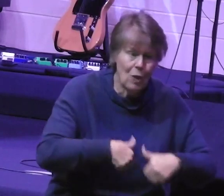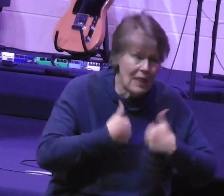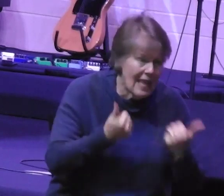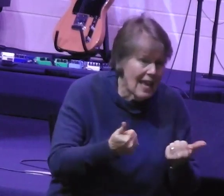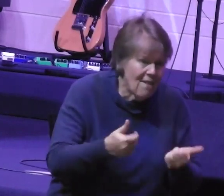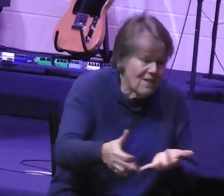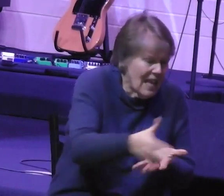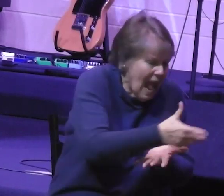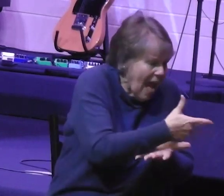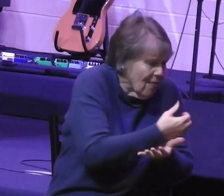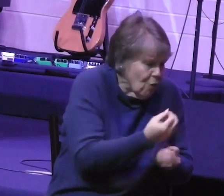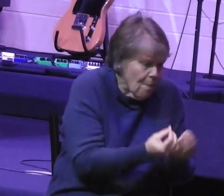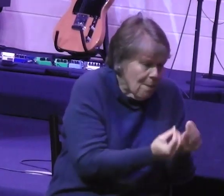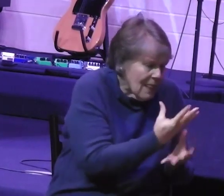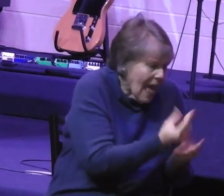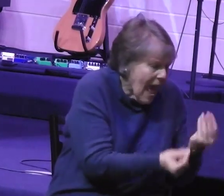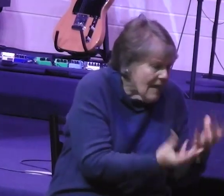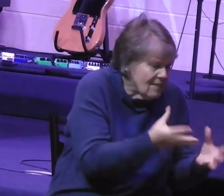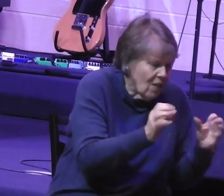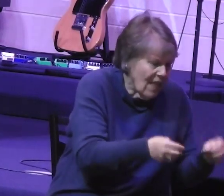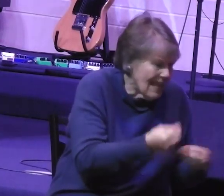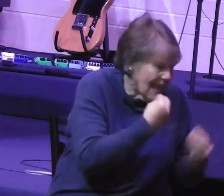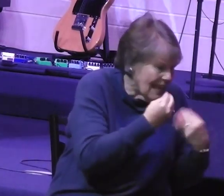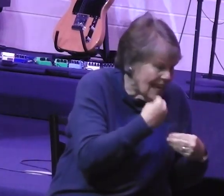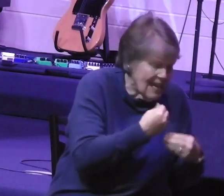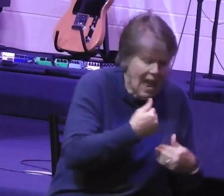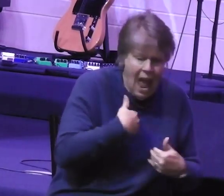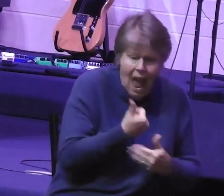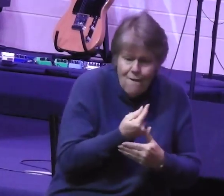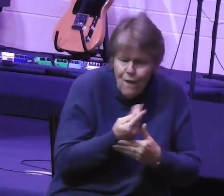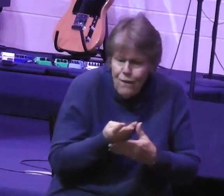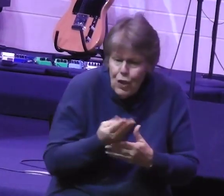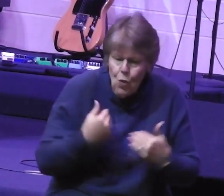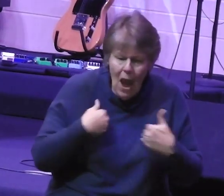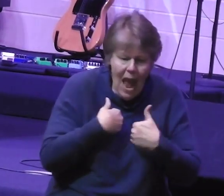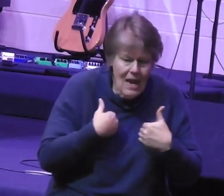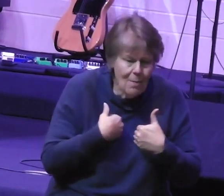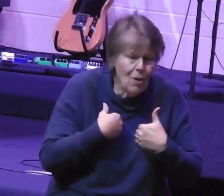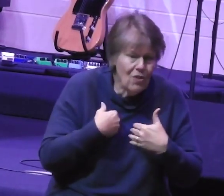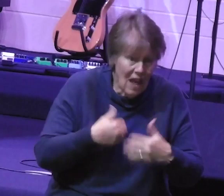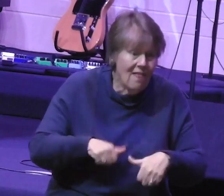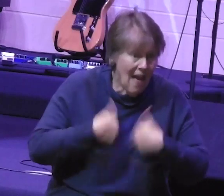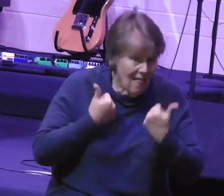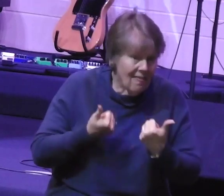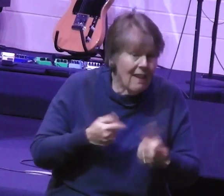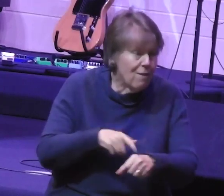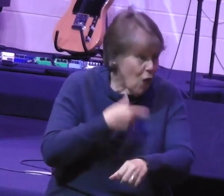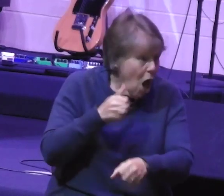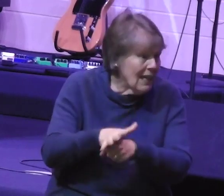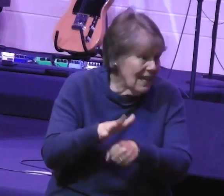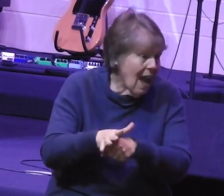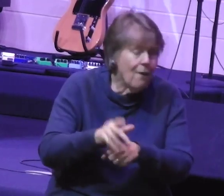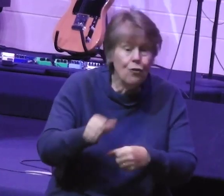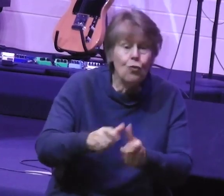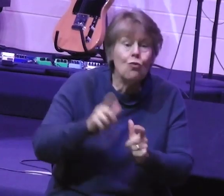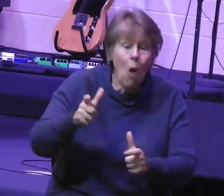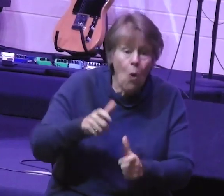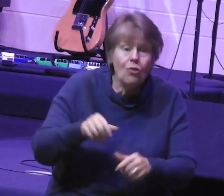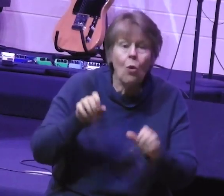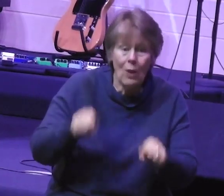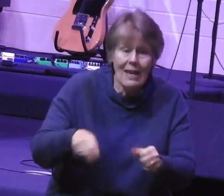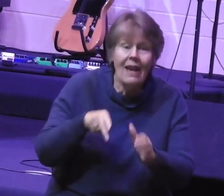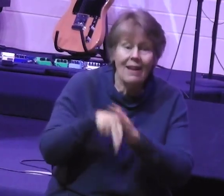we can eat them, get a few animals that can survive long enough so that we can kill them and eat them. And in this